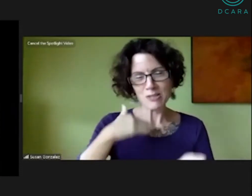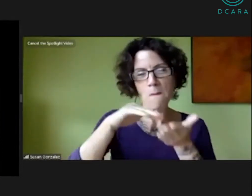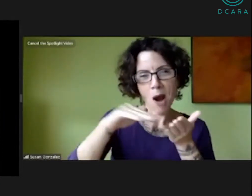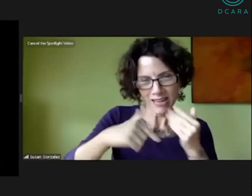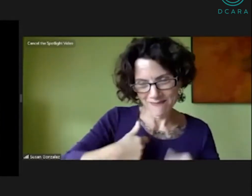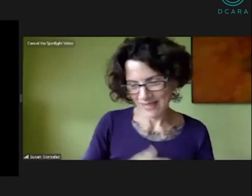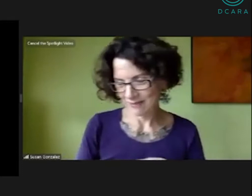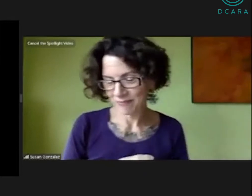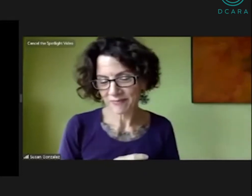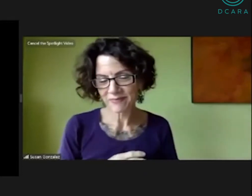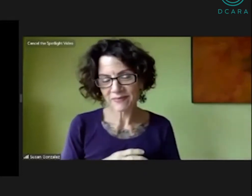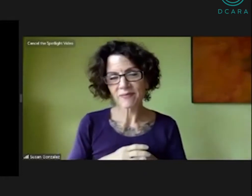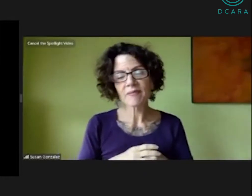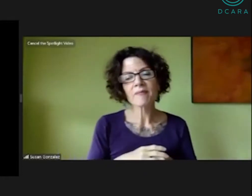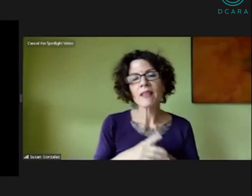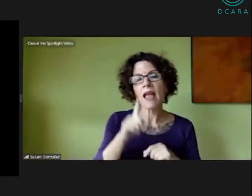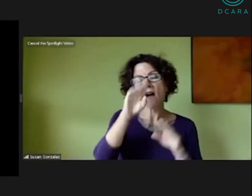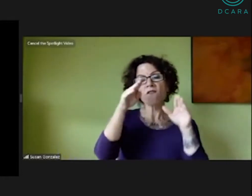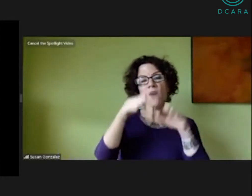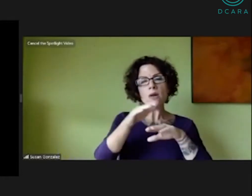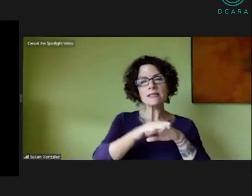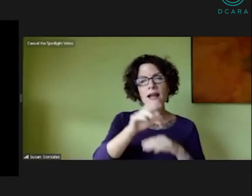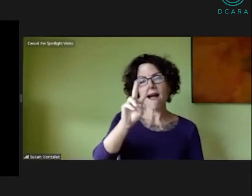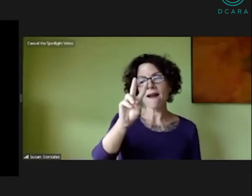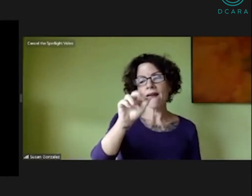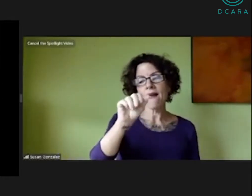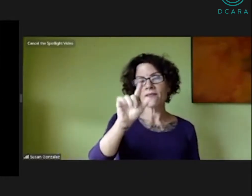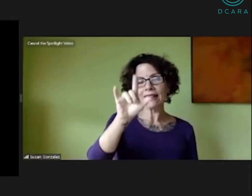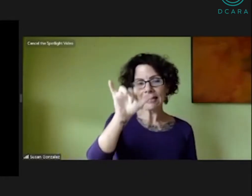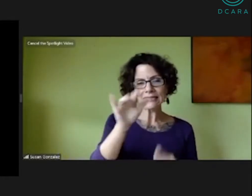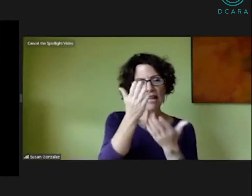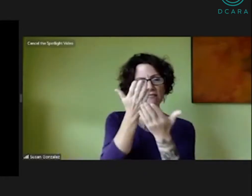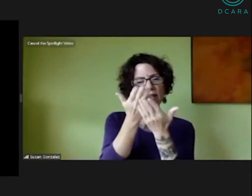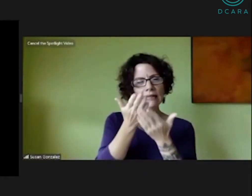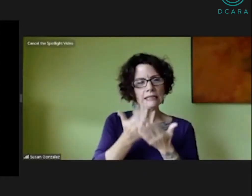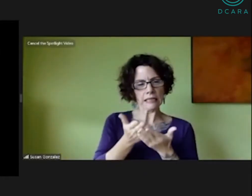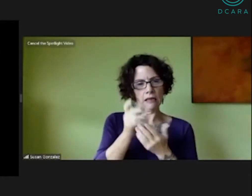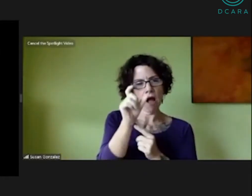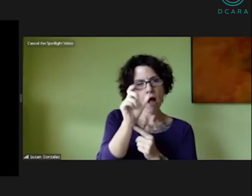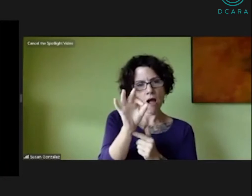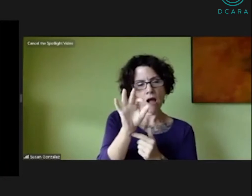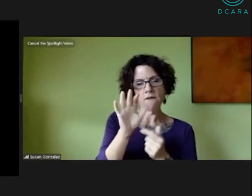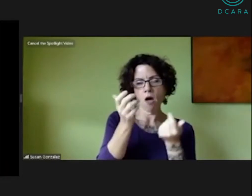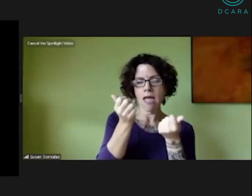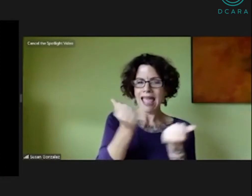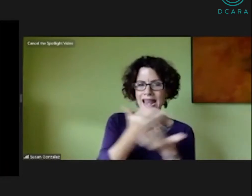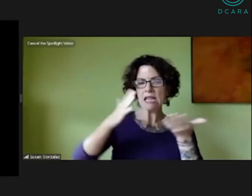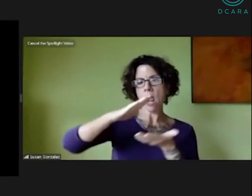it is still early in the morning. Please forgive me. So this slide we're looking at